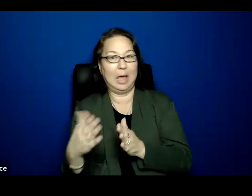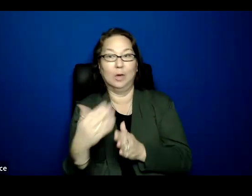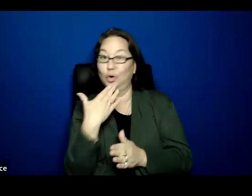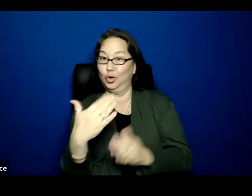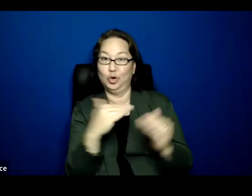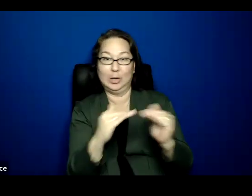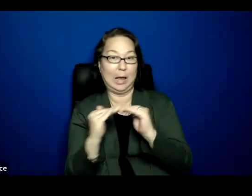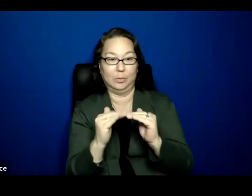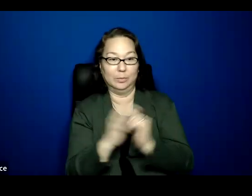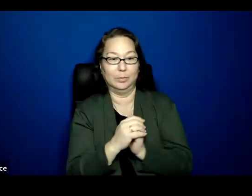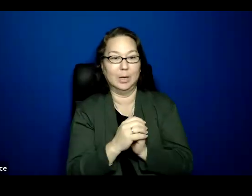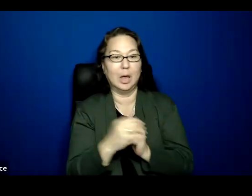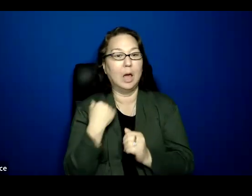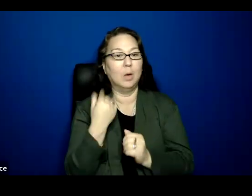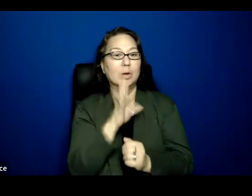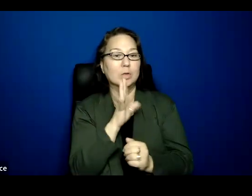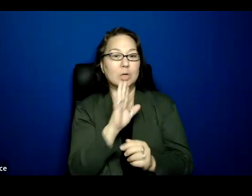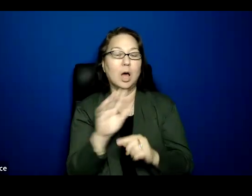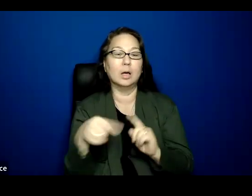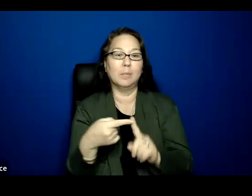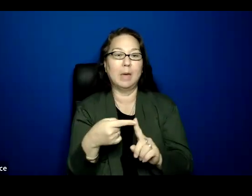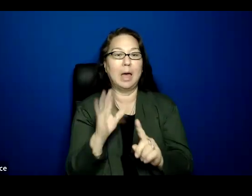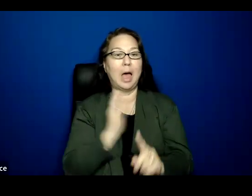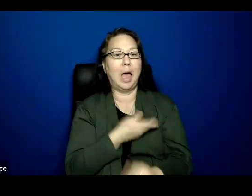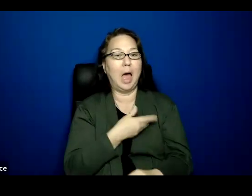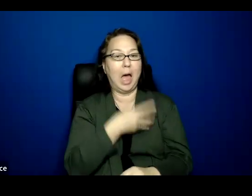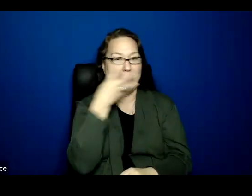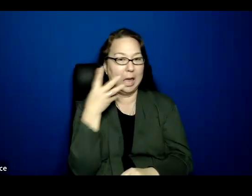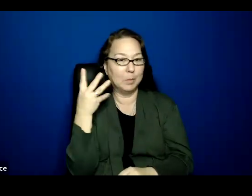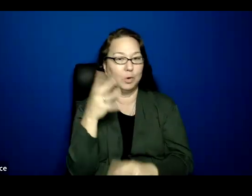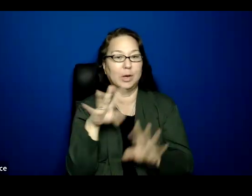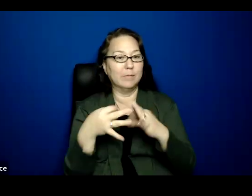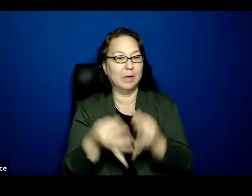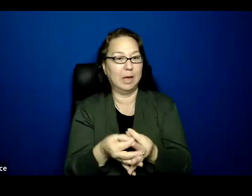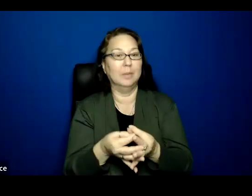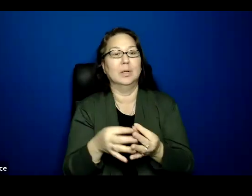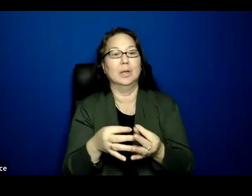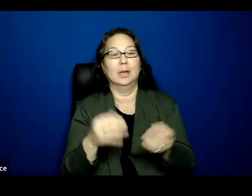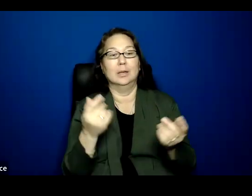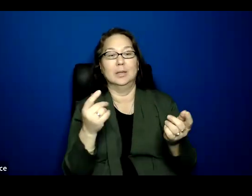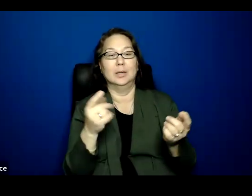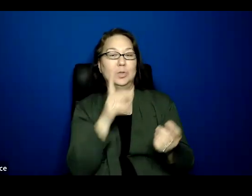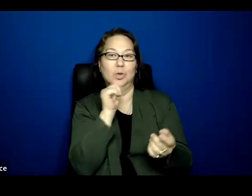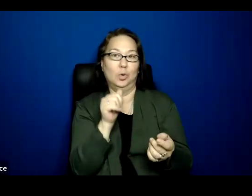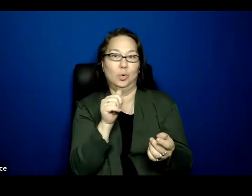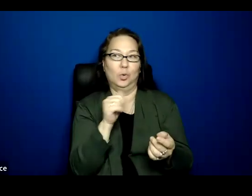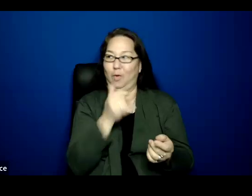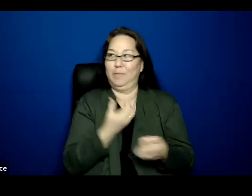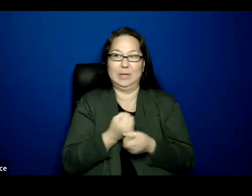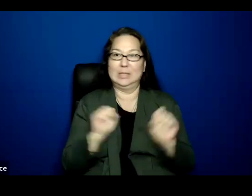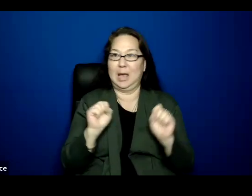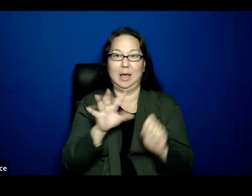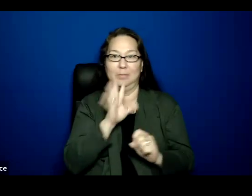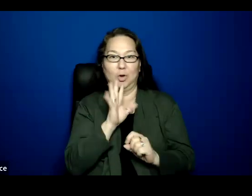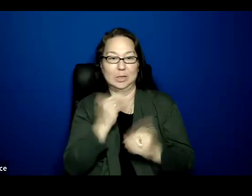of our immigrant families who do not feel safe testifying tonight, for our Black and Brown families without access to resources to make it here, and to our